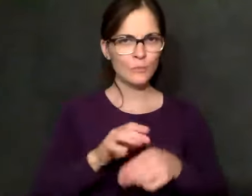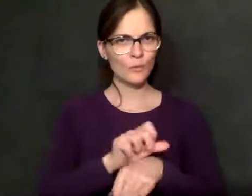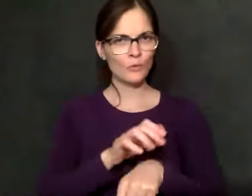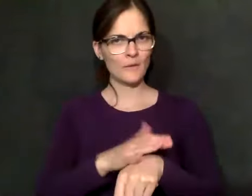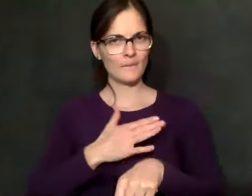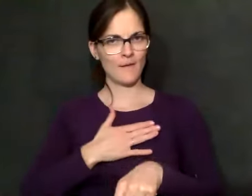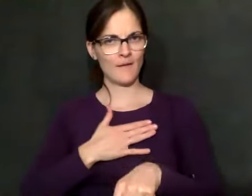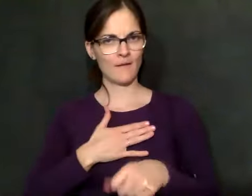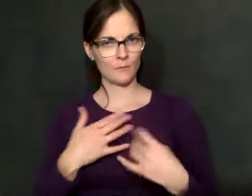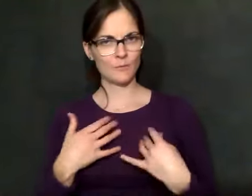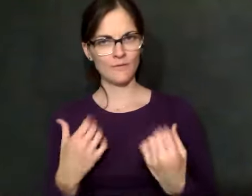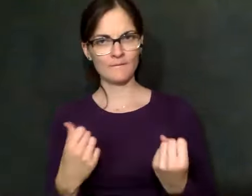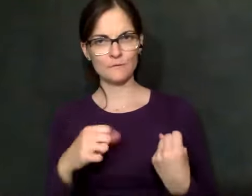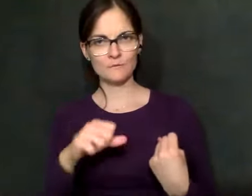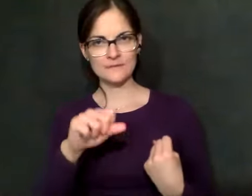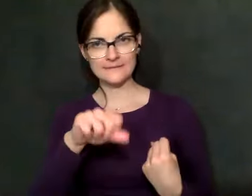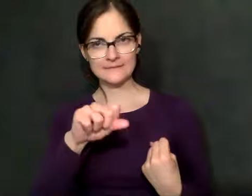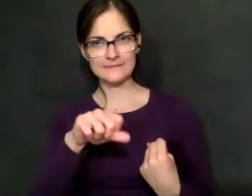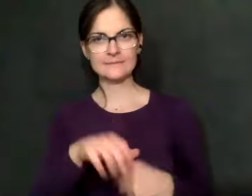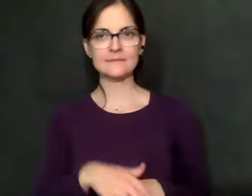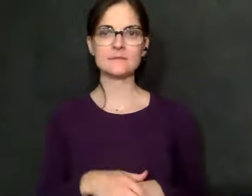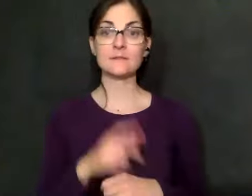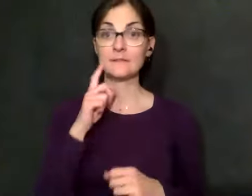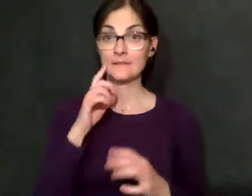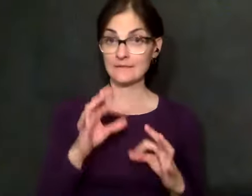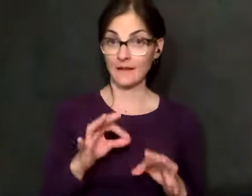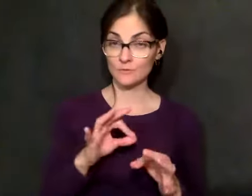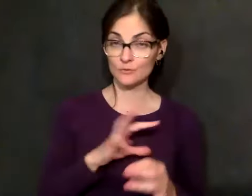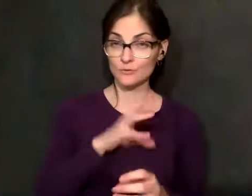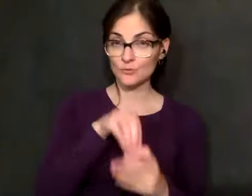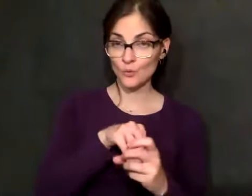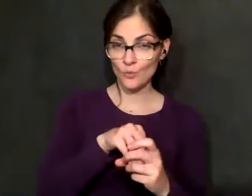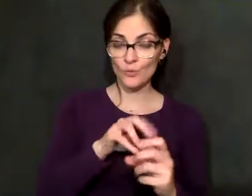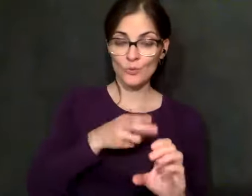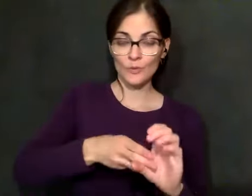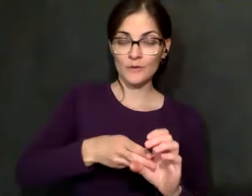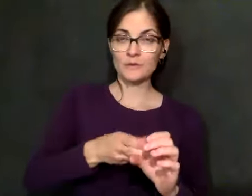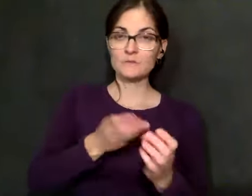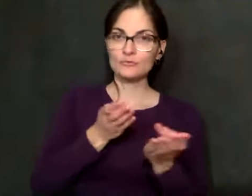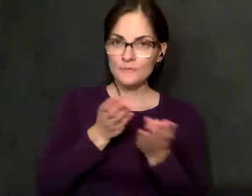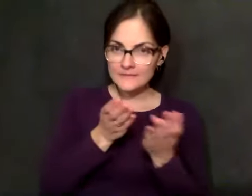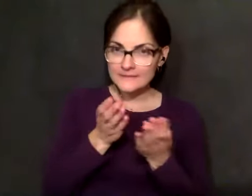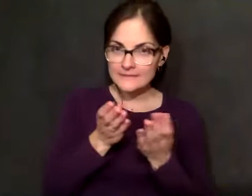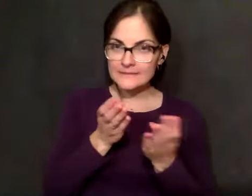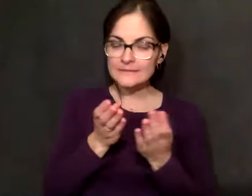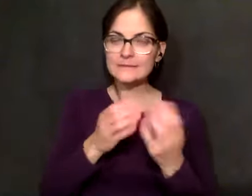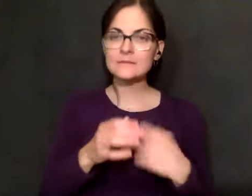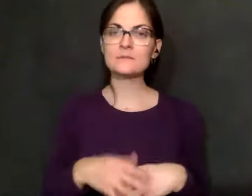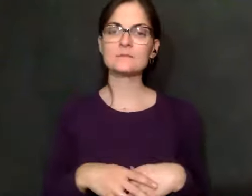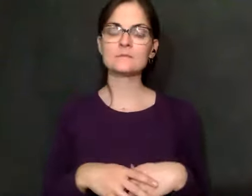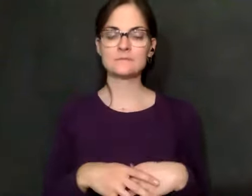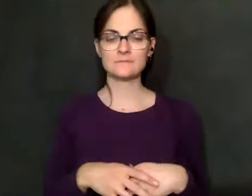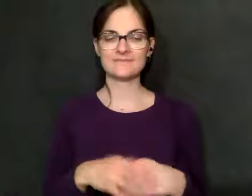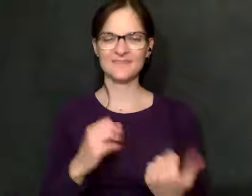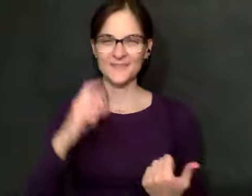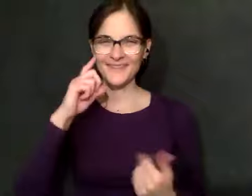I see them coming up. I got on to further service. I got on the board of New Zealand. At the bottom of the V,